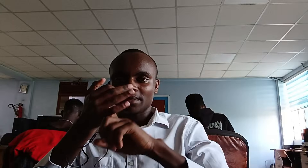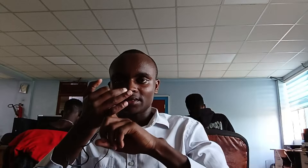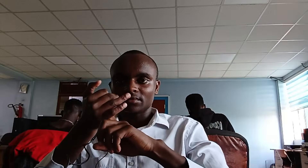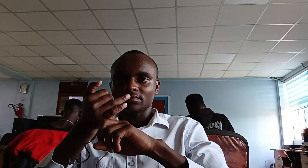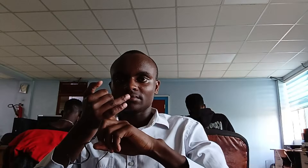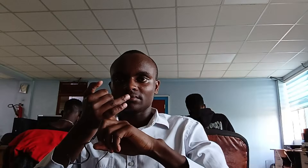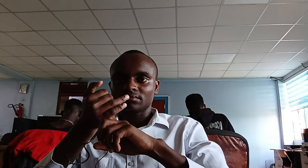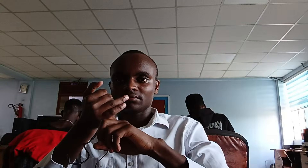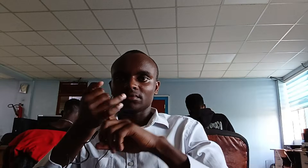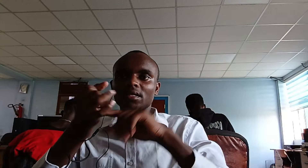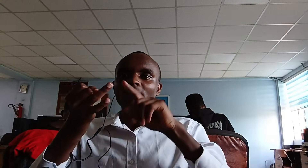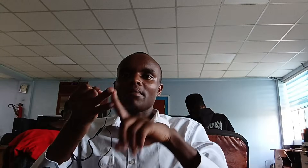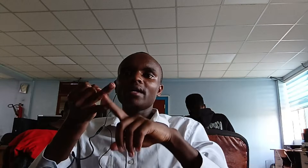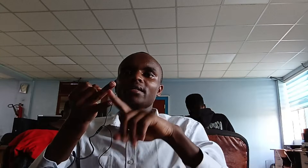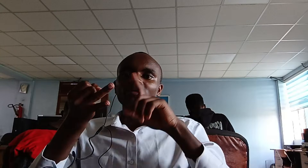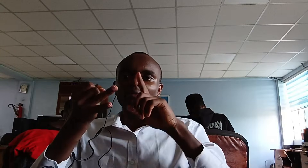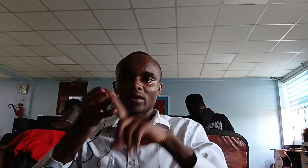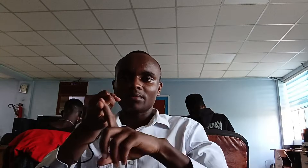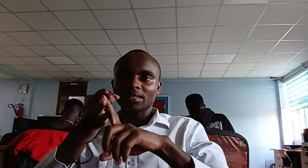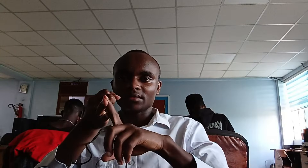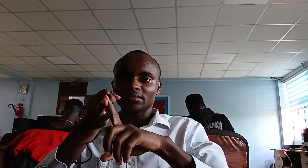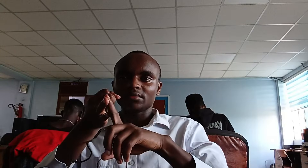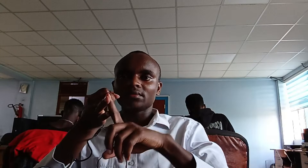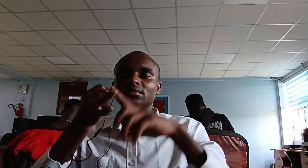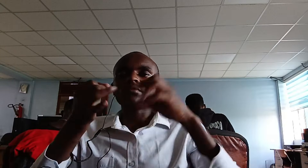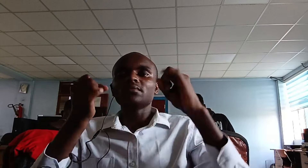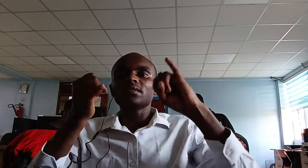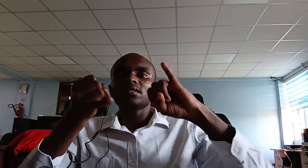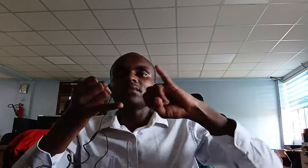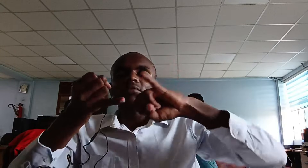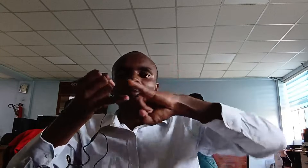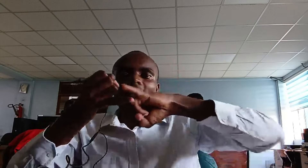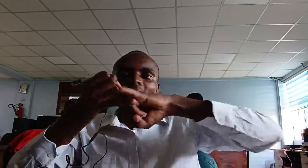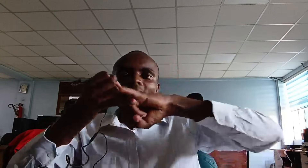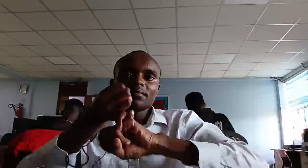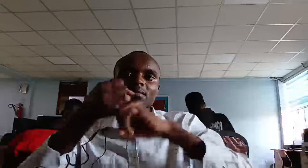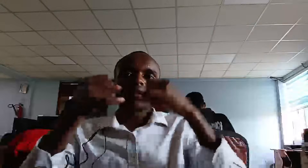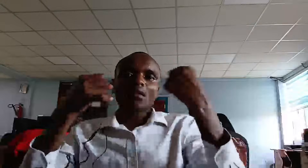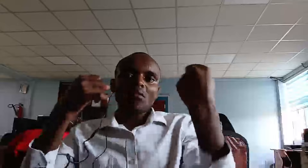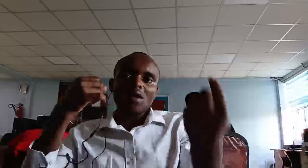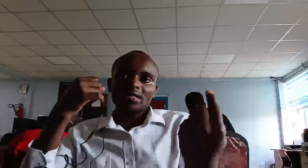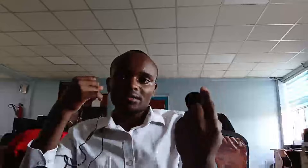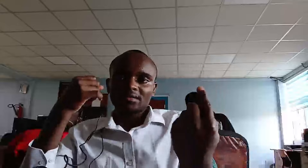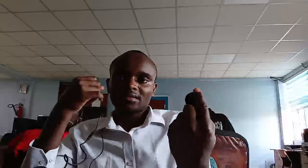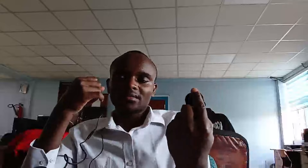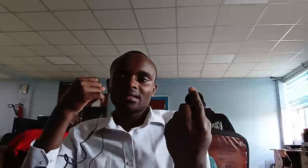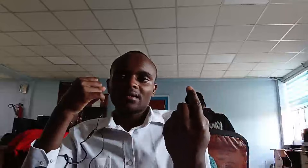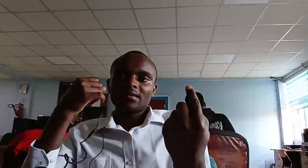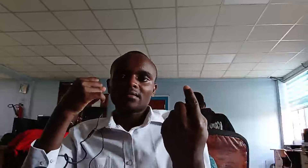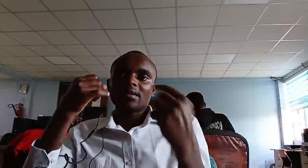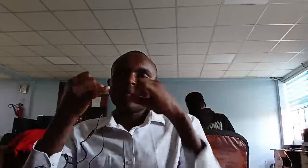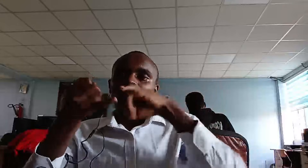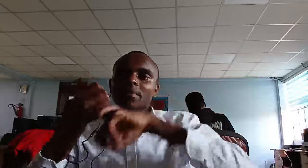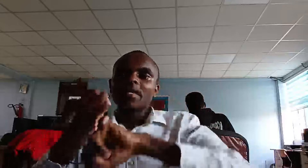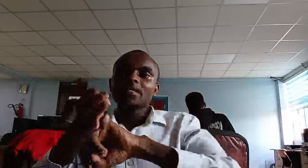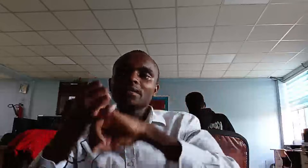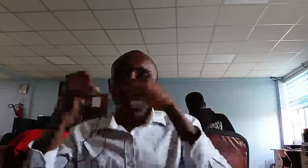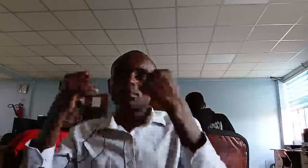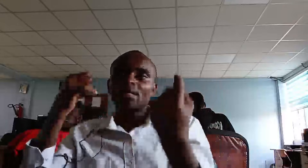person. Marry one person. So the sign for marry one. Marry one.